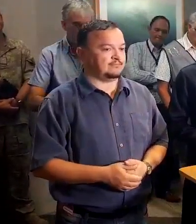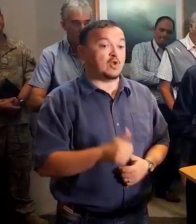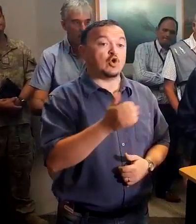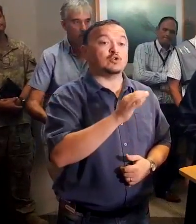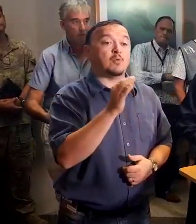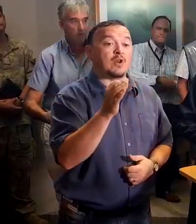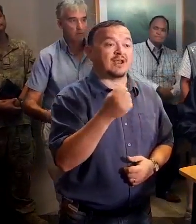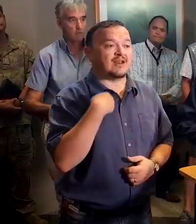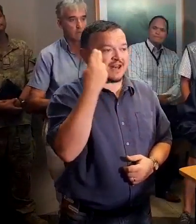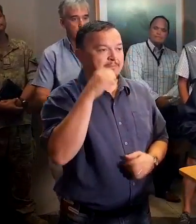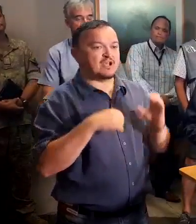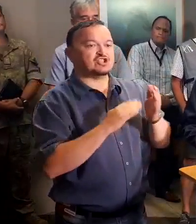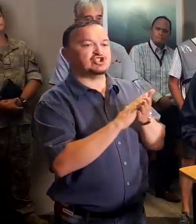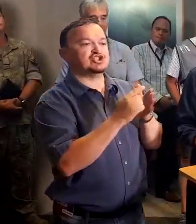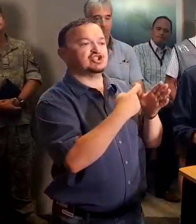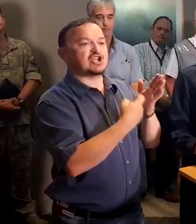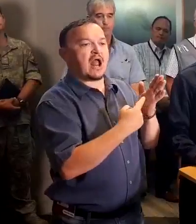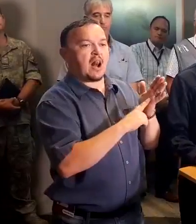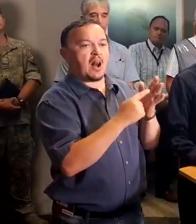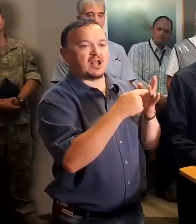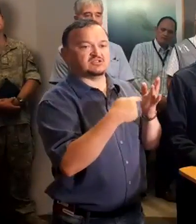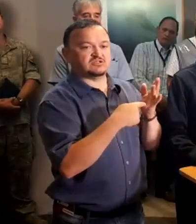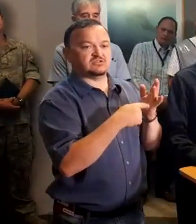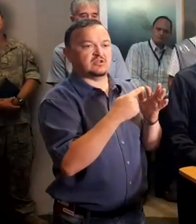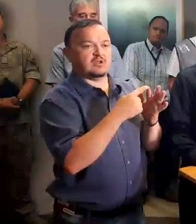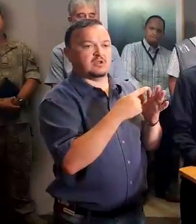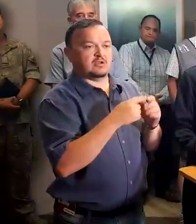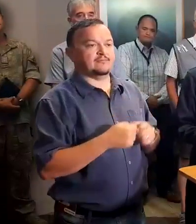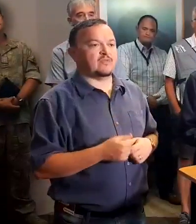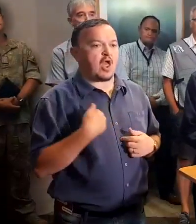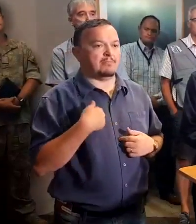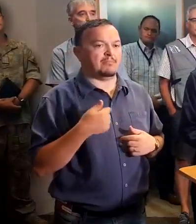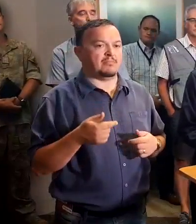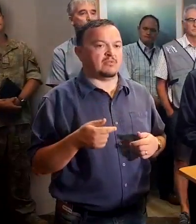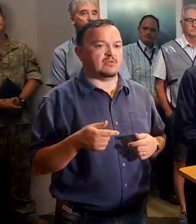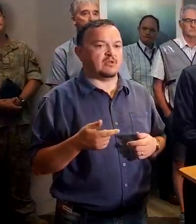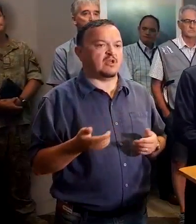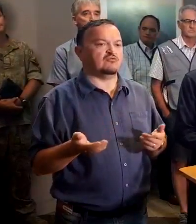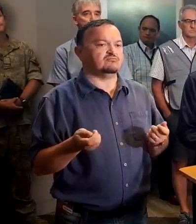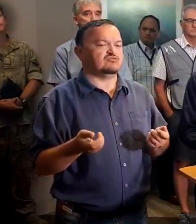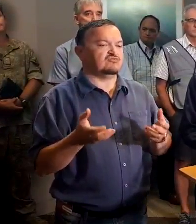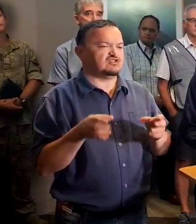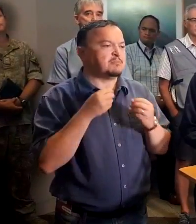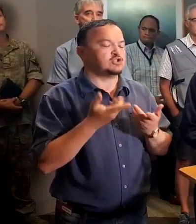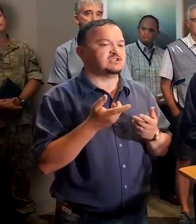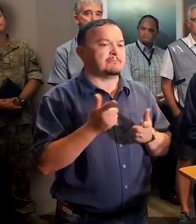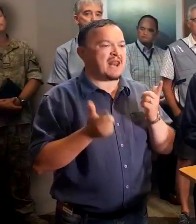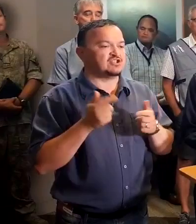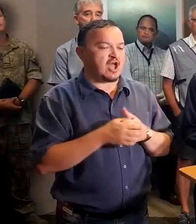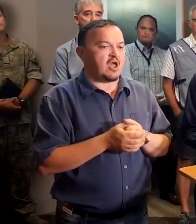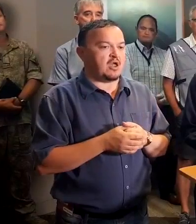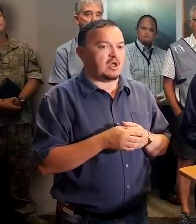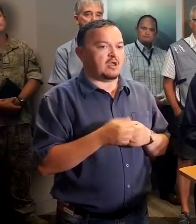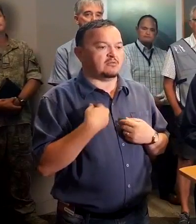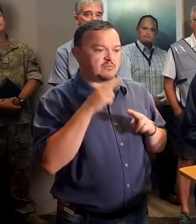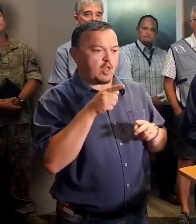Good morning all, I'm Charlotte Austin from Ministry for Primary Industries, Response Manager. Just an update on where we are with the animal welfare situation. We're not aware